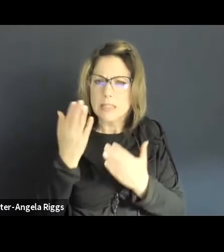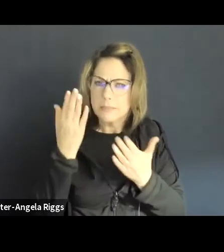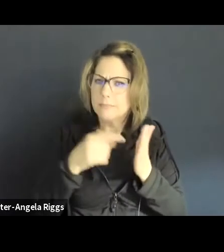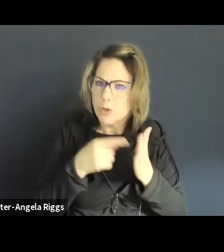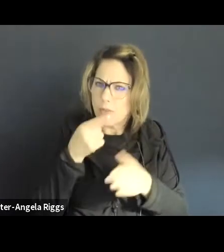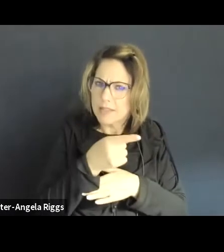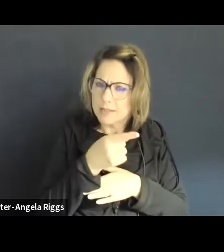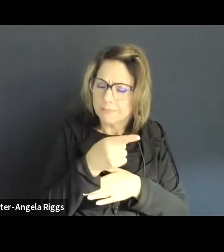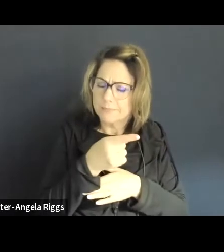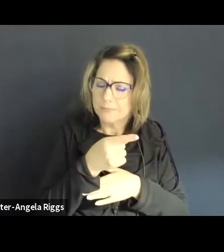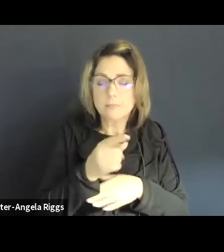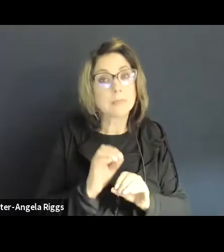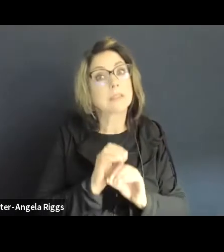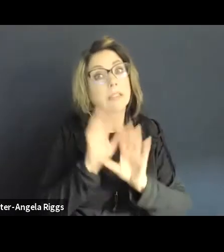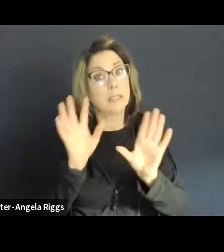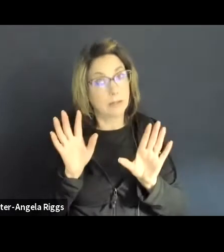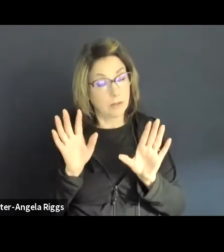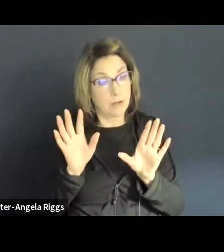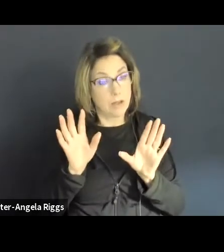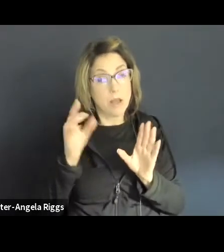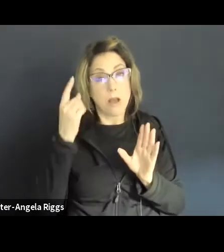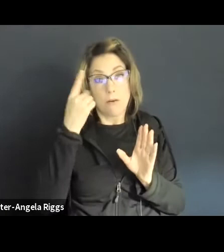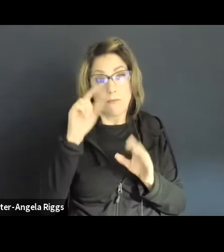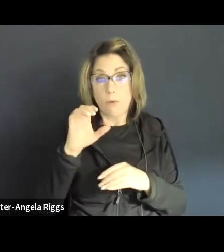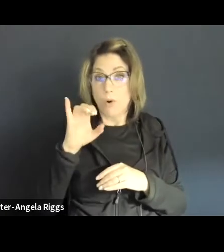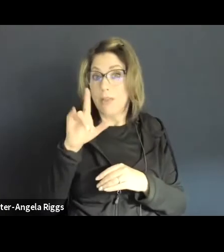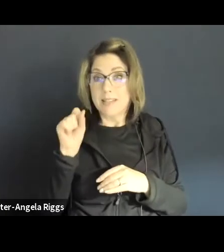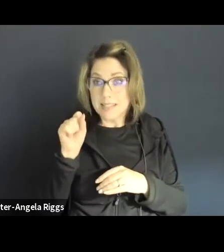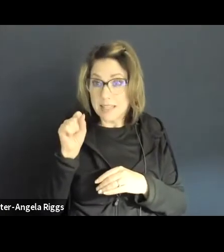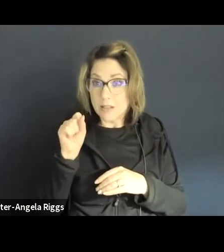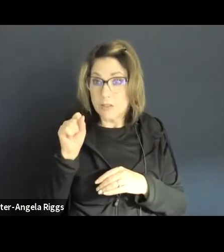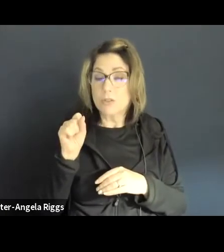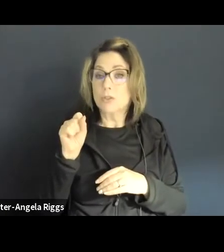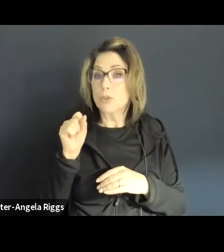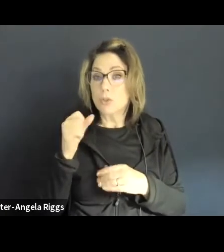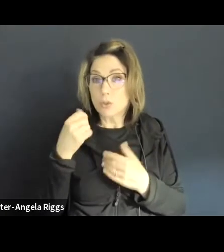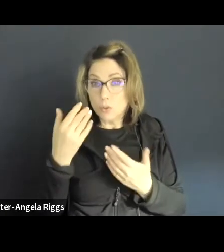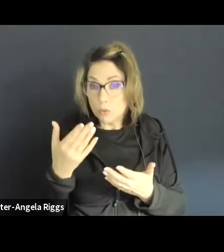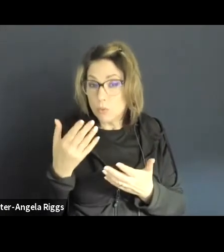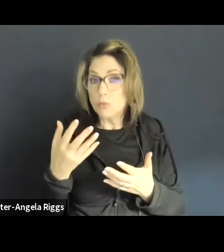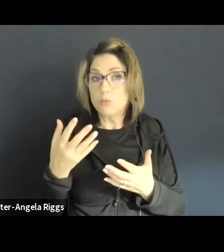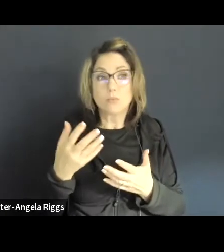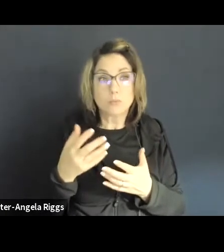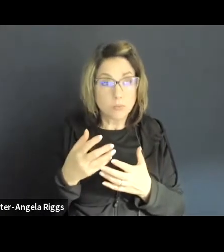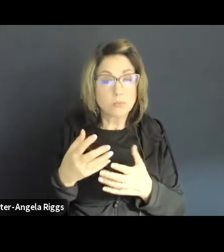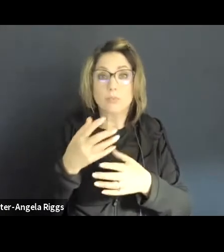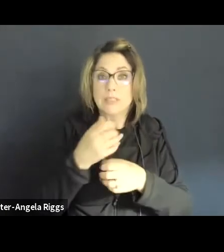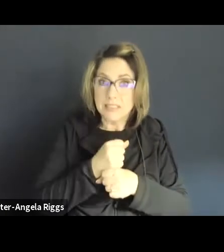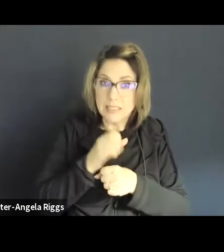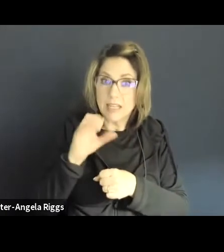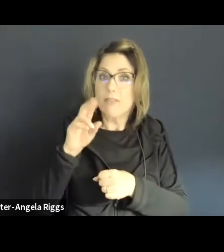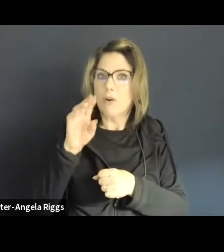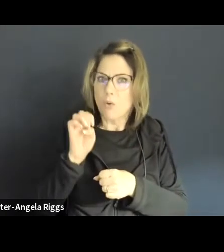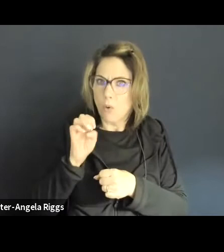it's pretty clear that in order for these CILs to begin to receive the core services,